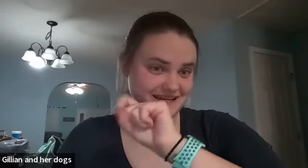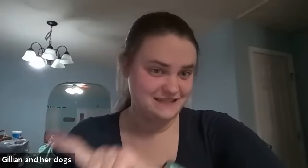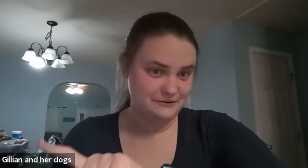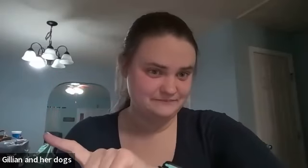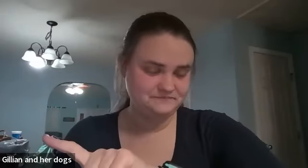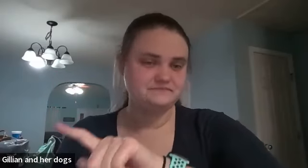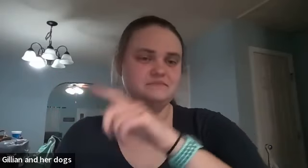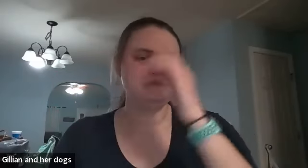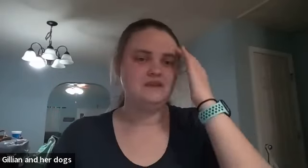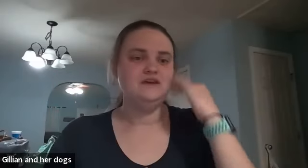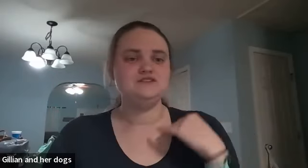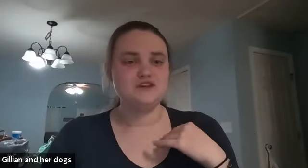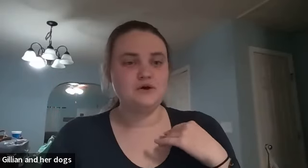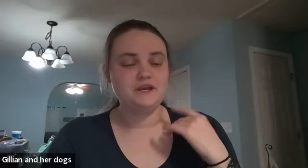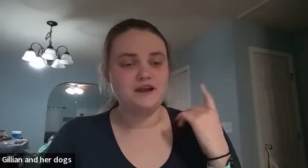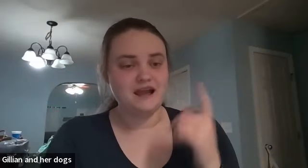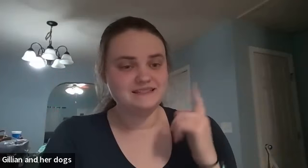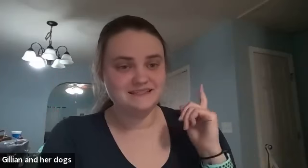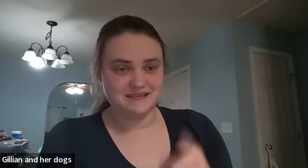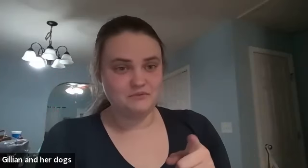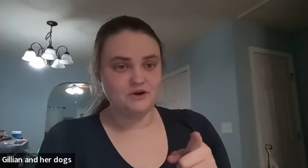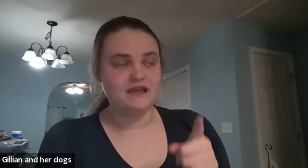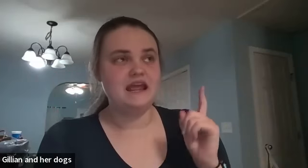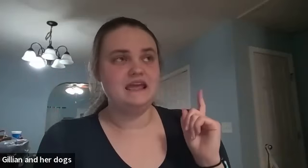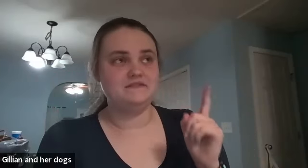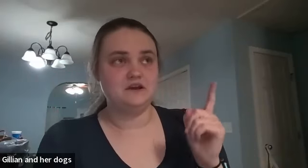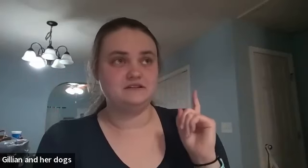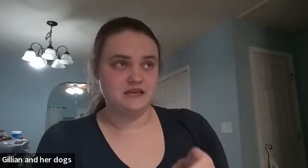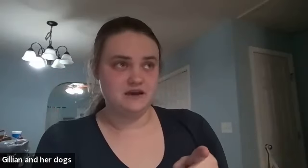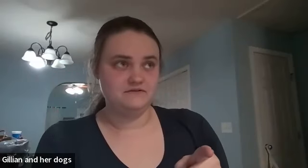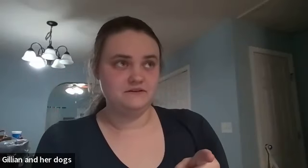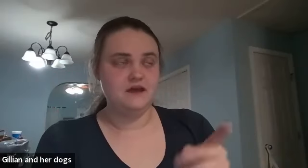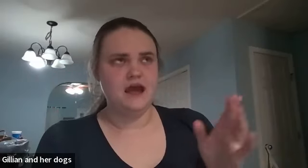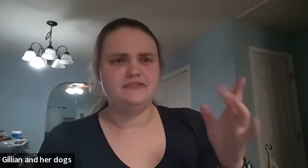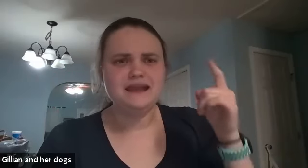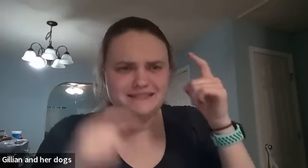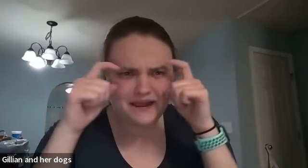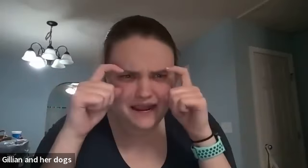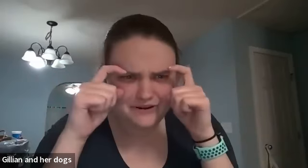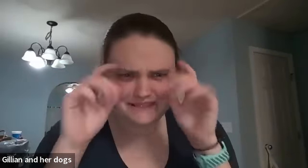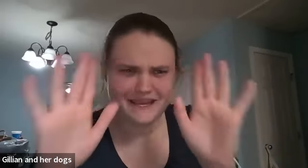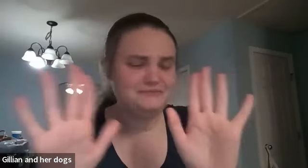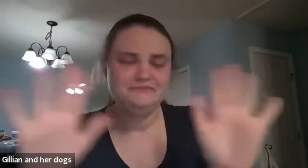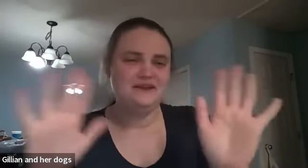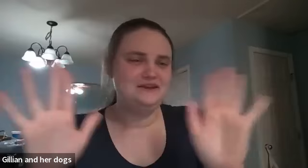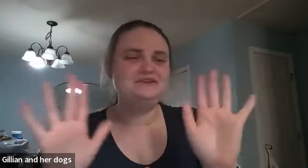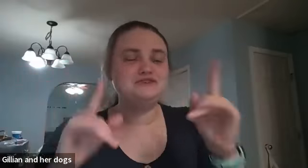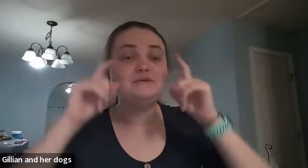ASL. So when you're asking someone if they are deaf, I think I did my eyebrows down. You do them